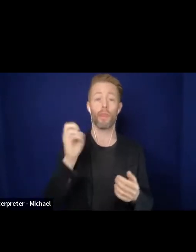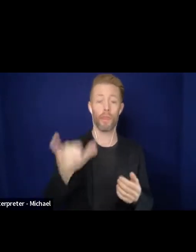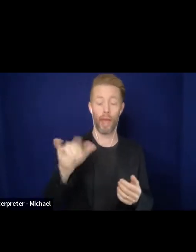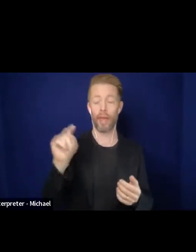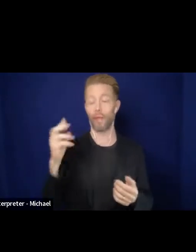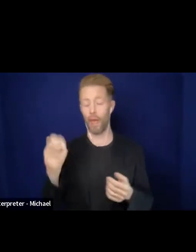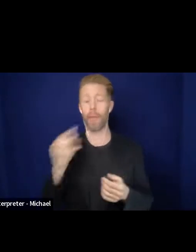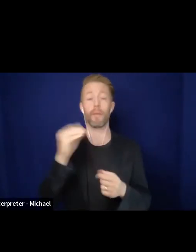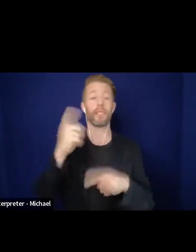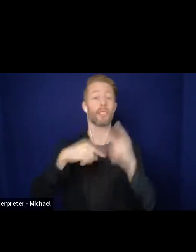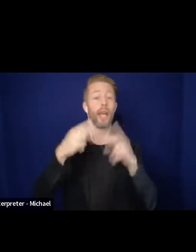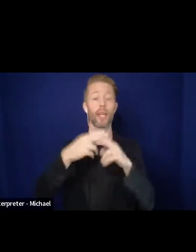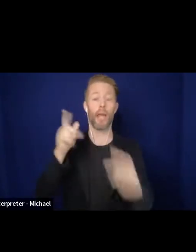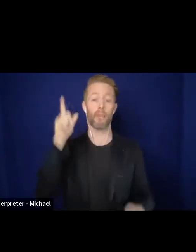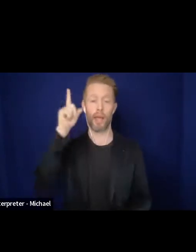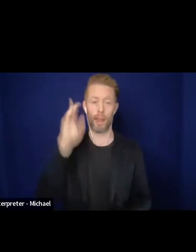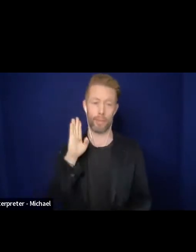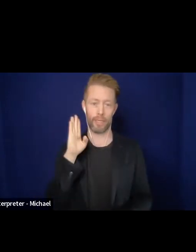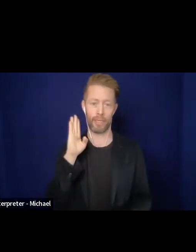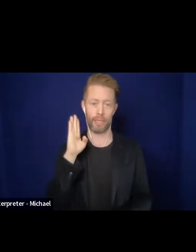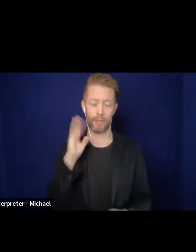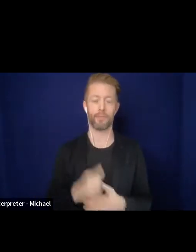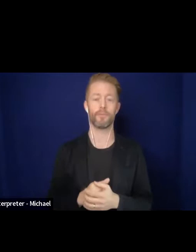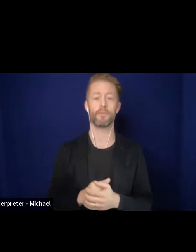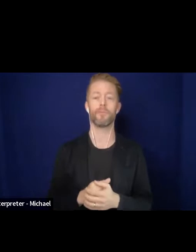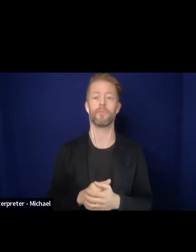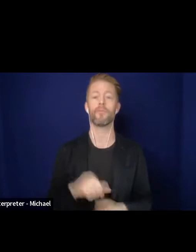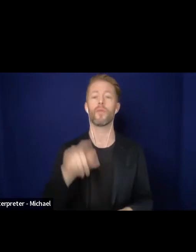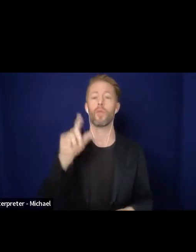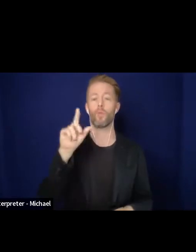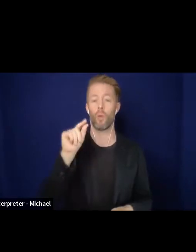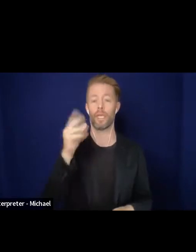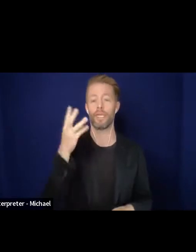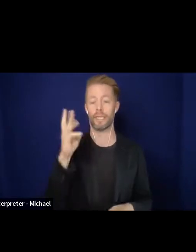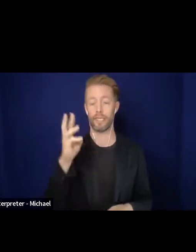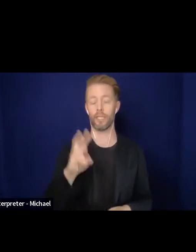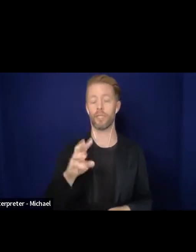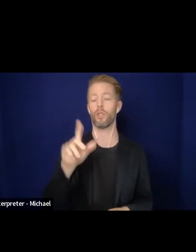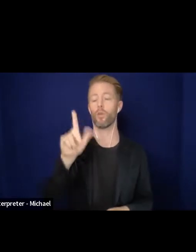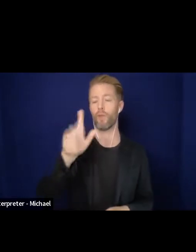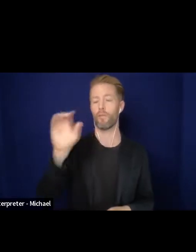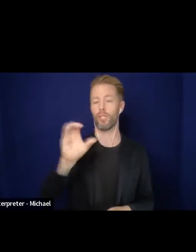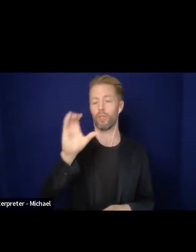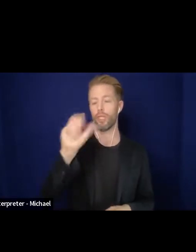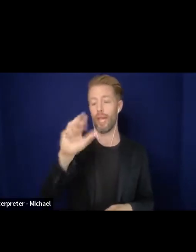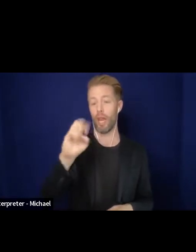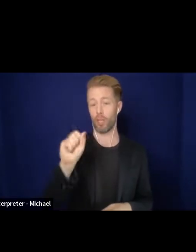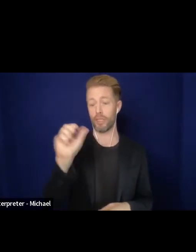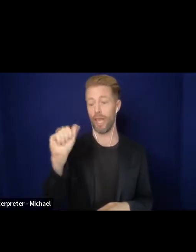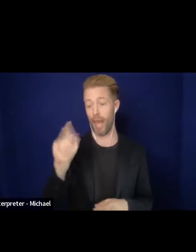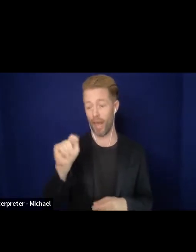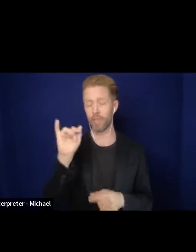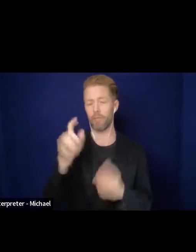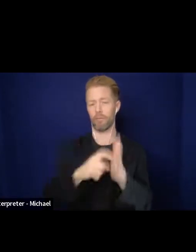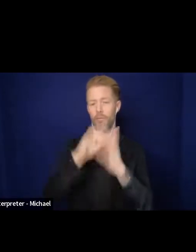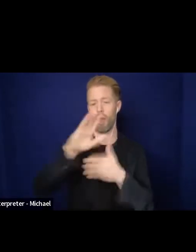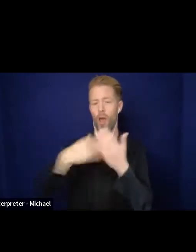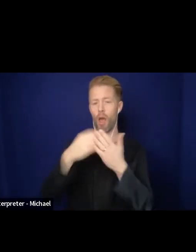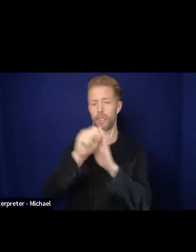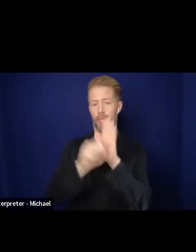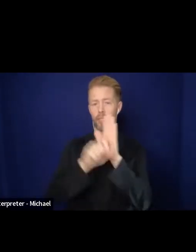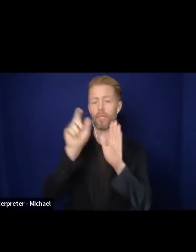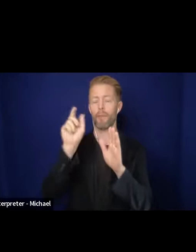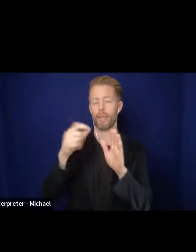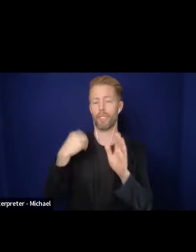Brown. The 2016 21st Century Cures Act required that all states had to implement